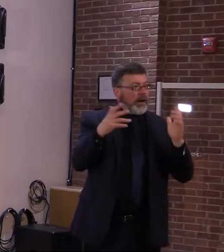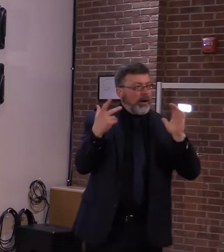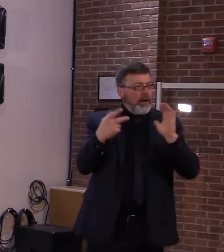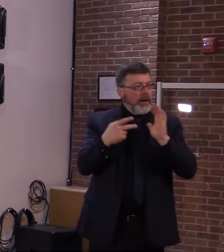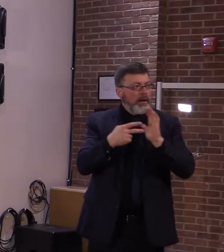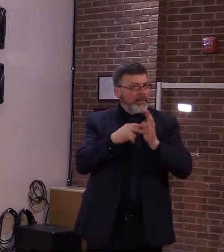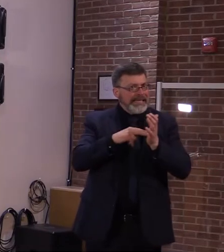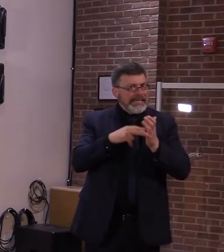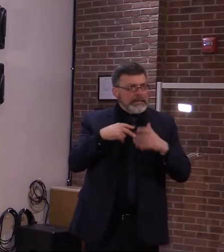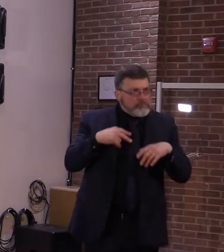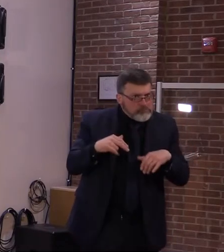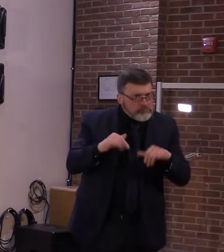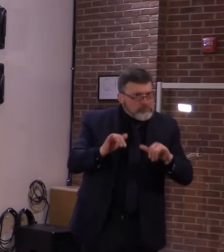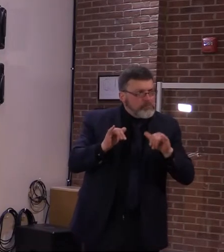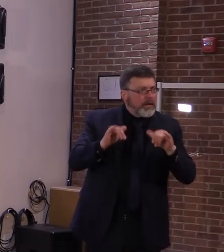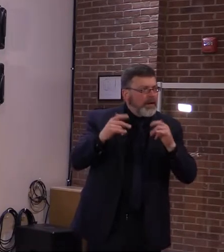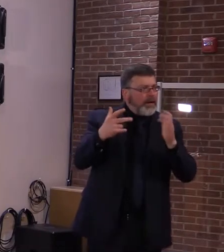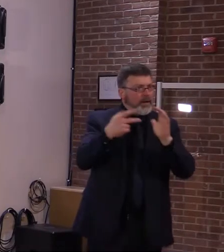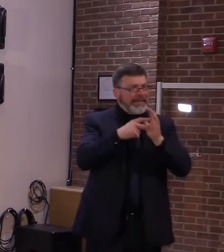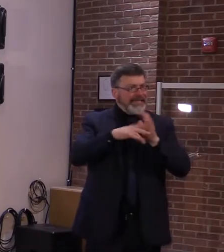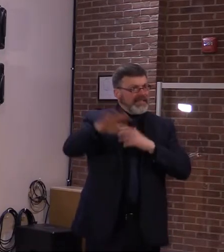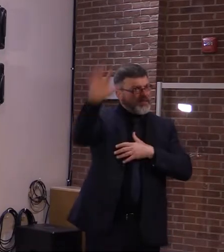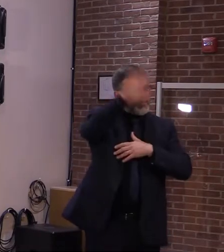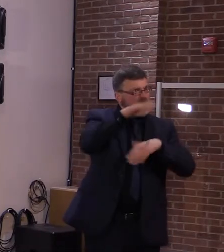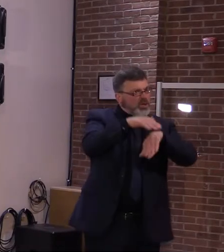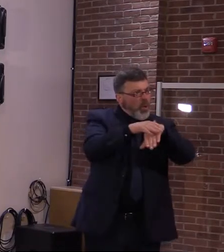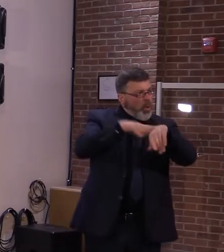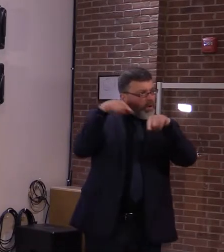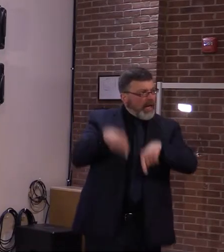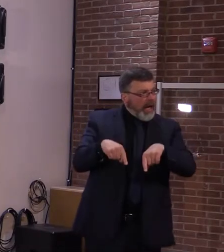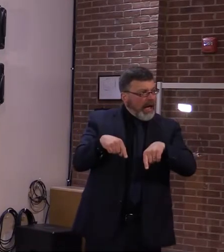J&J vaccine goes forward as well, what do you envision